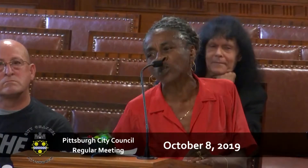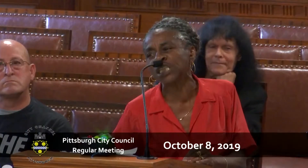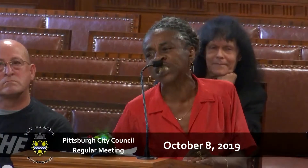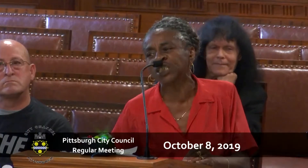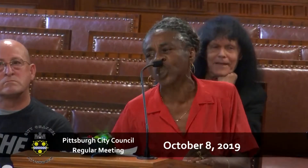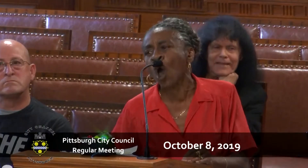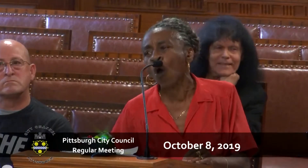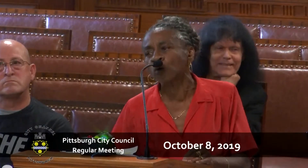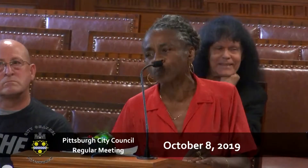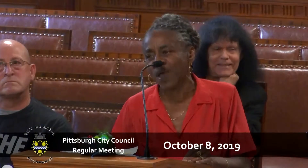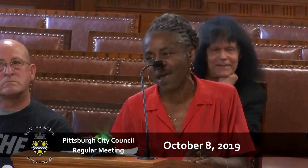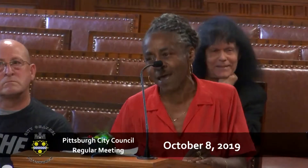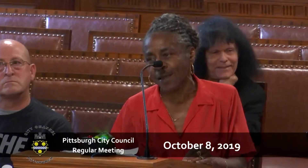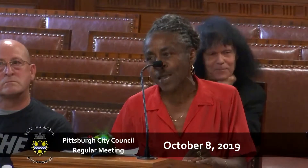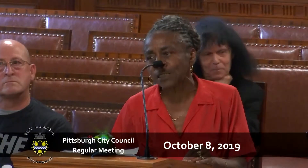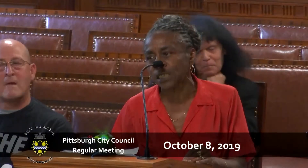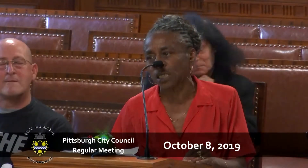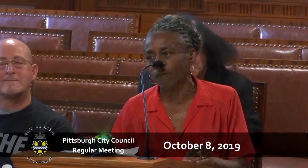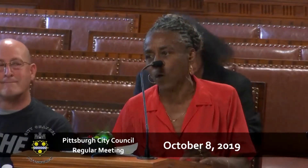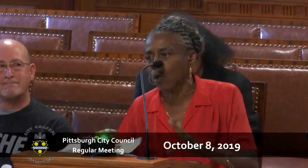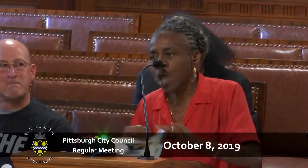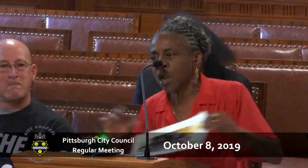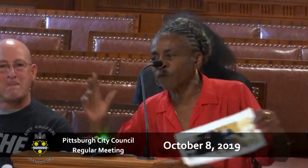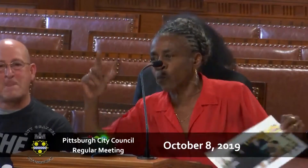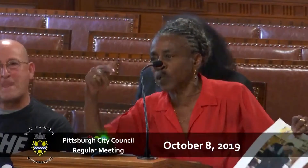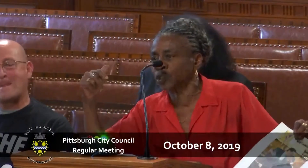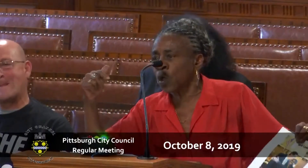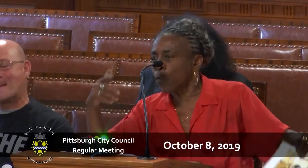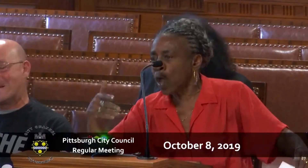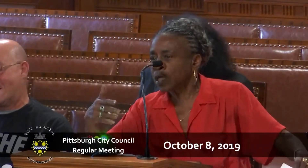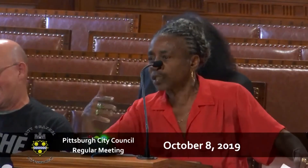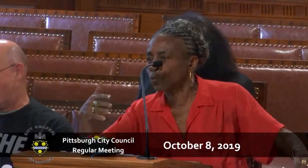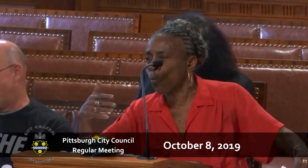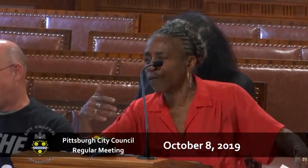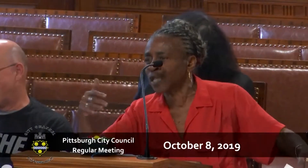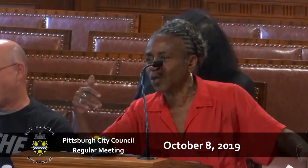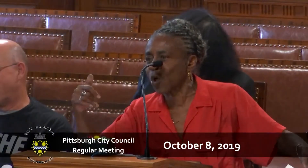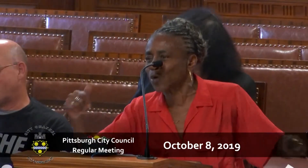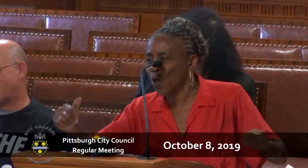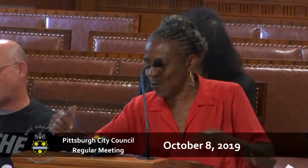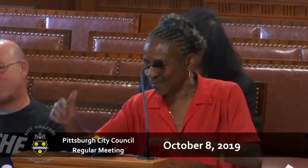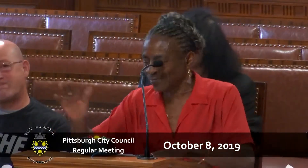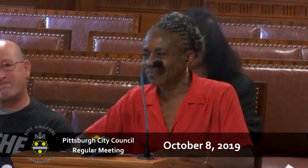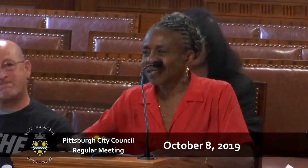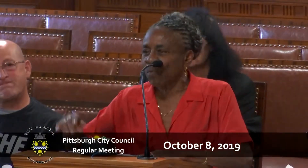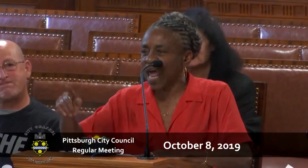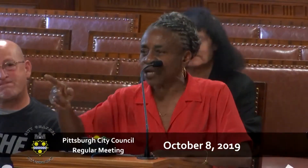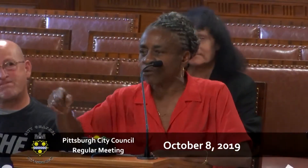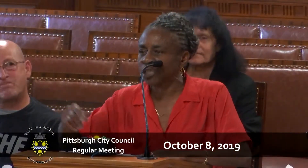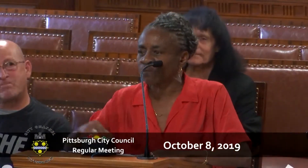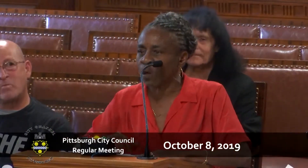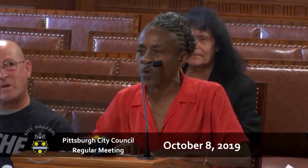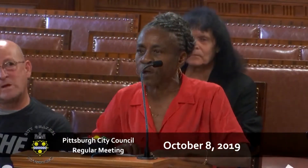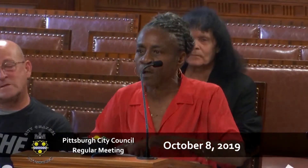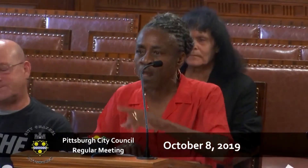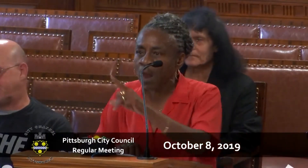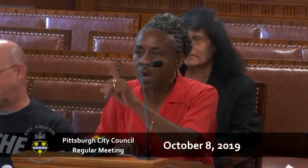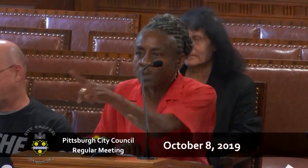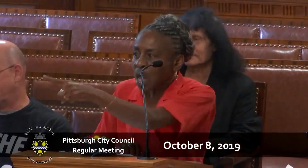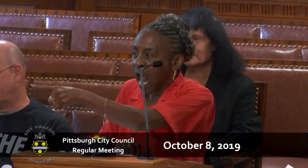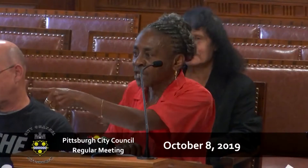politicians will kiss the dogs behind to get a vote. Governor Rich, he said, Wolf said, no, no, but I know some that